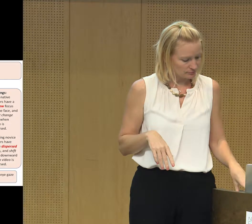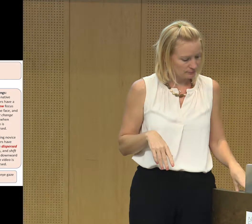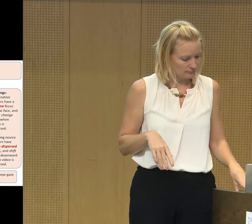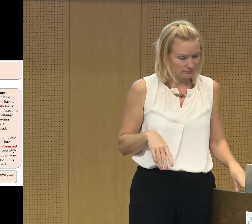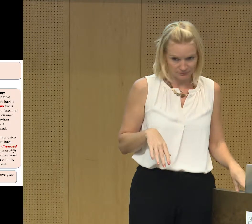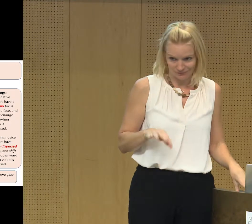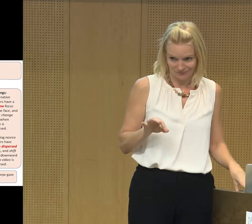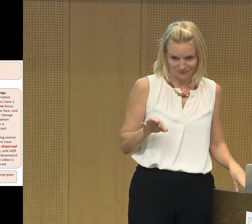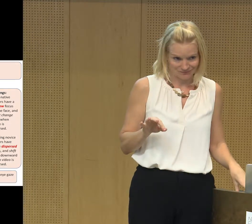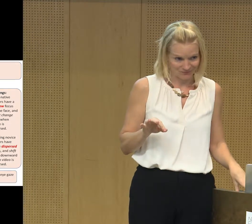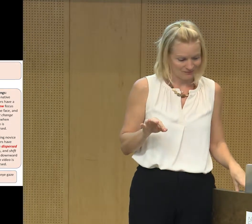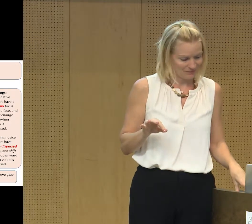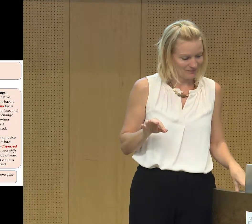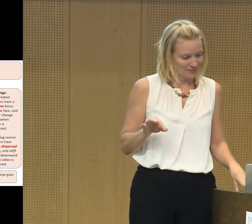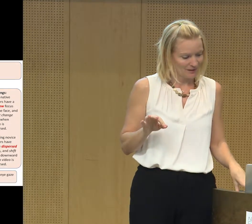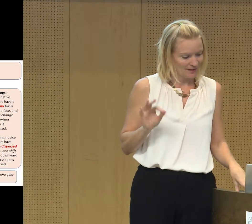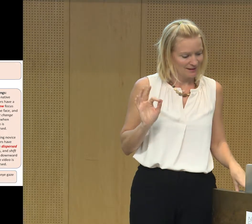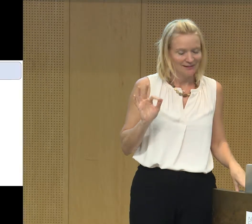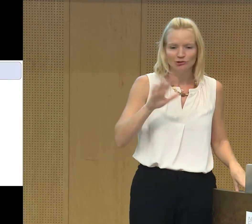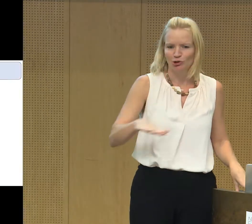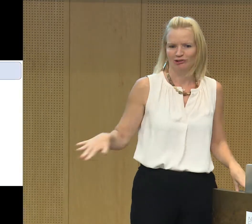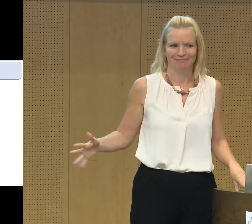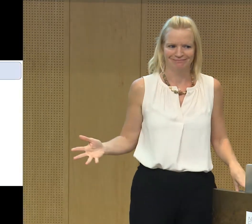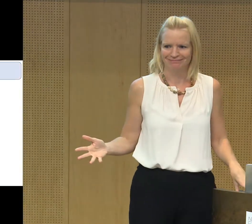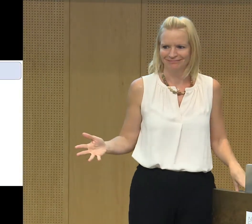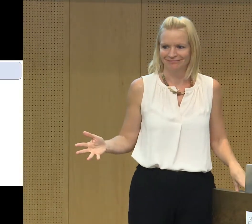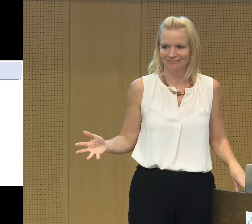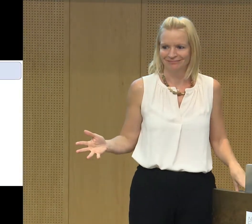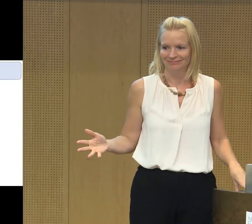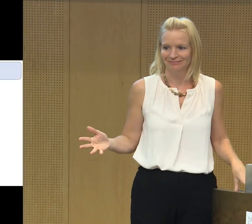signers. Now, children.